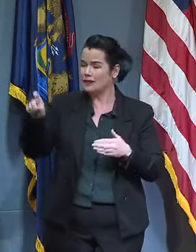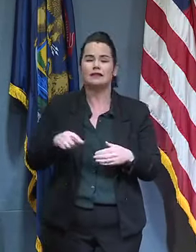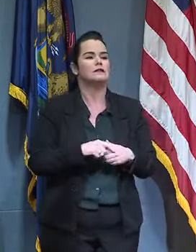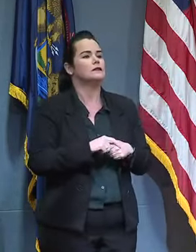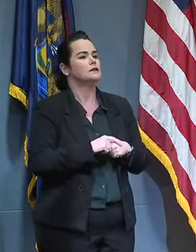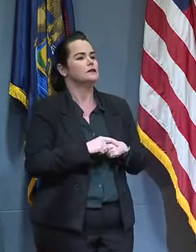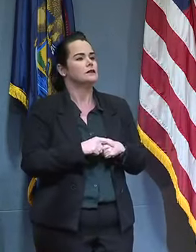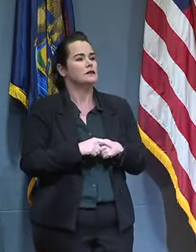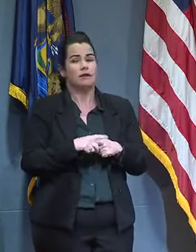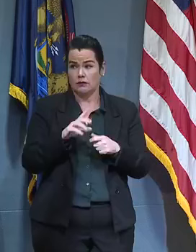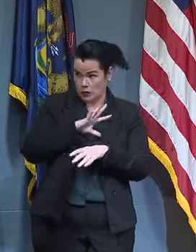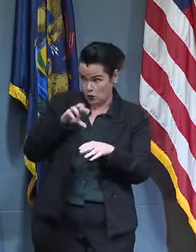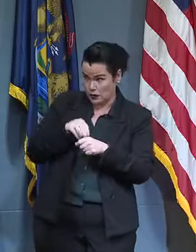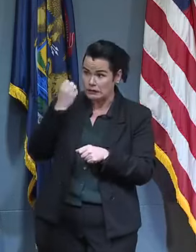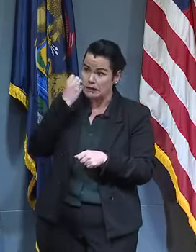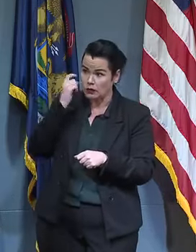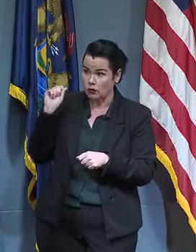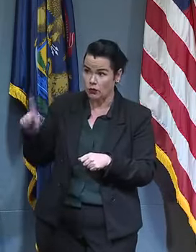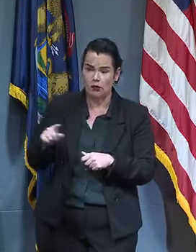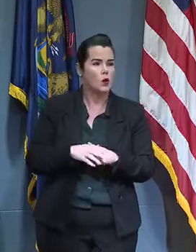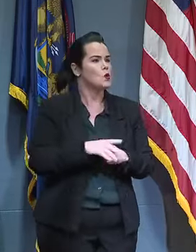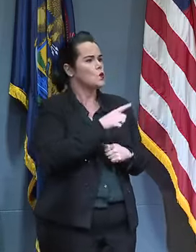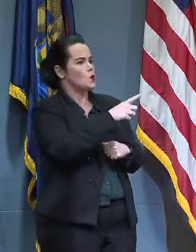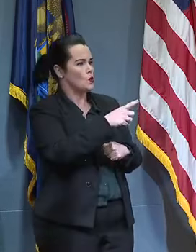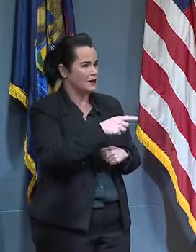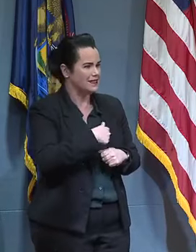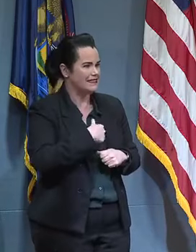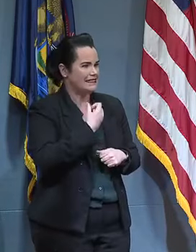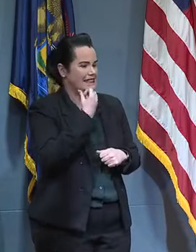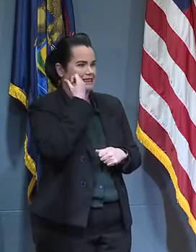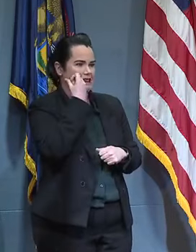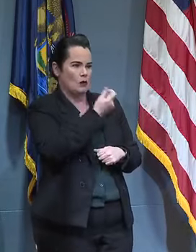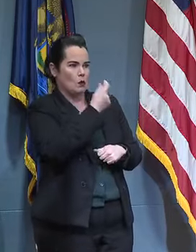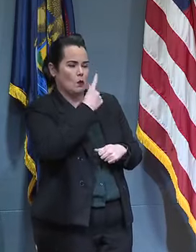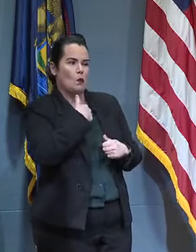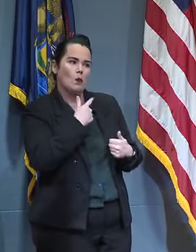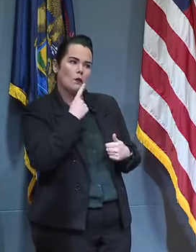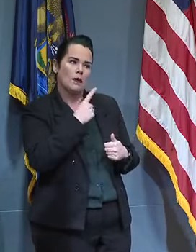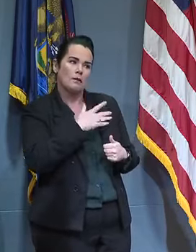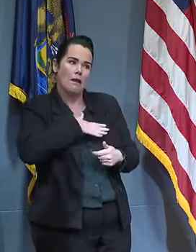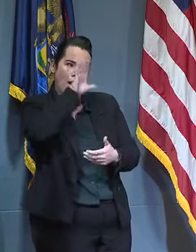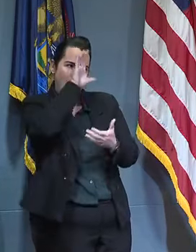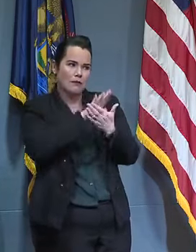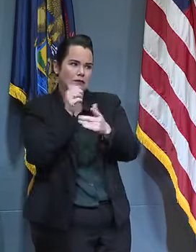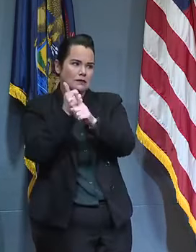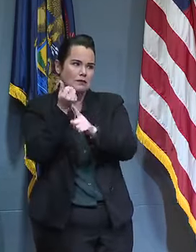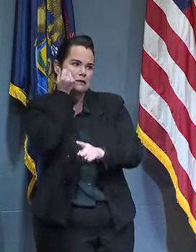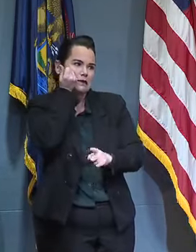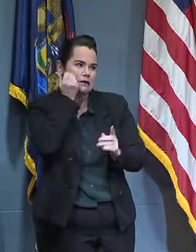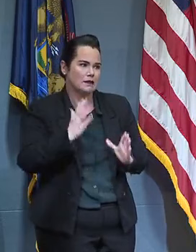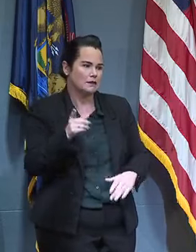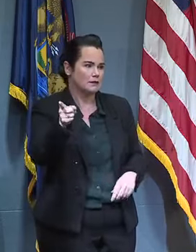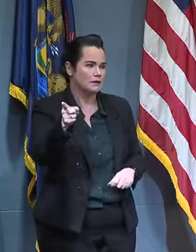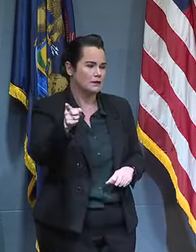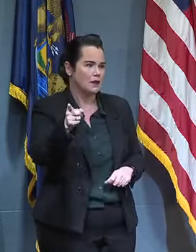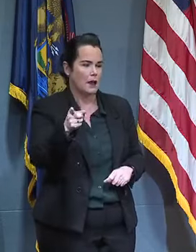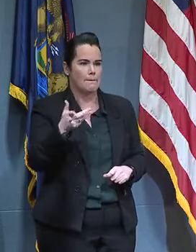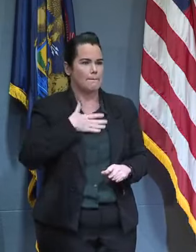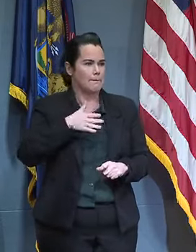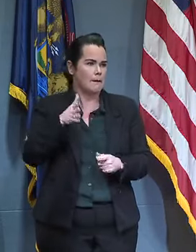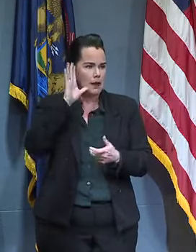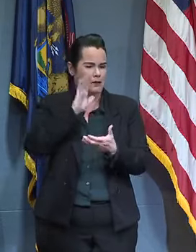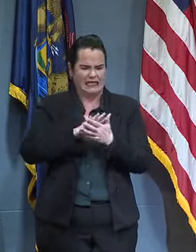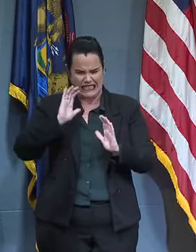dental procedures, I think, is a good question that hits home. I'm married to a dentist, and my husband has been scouring the